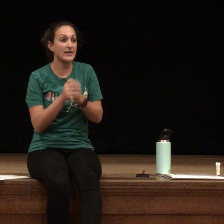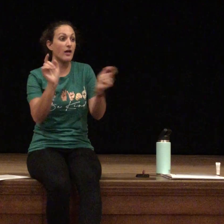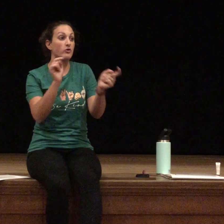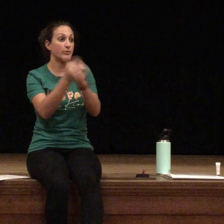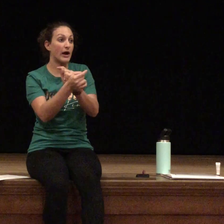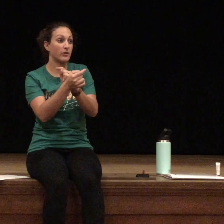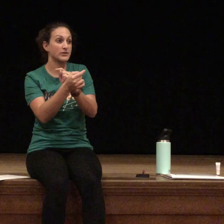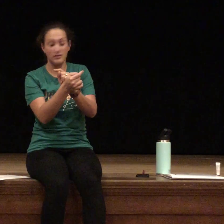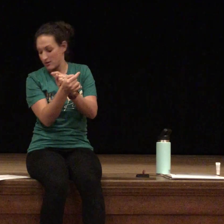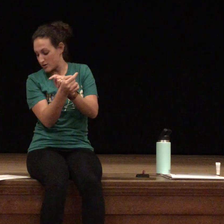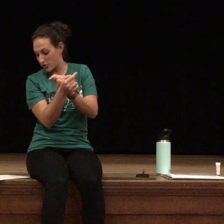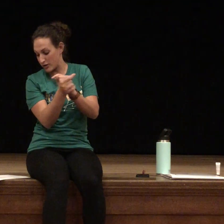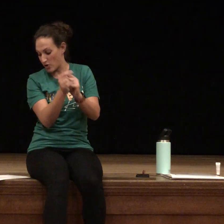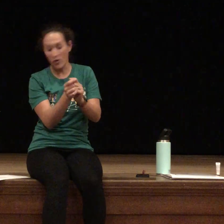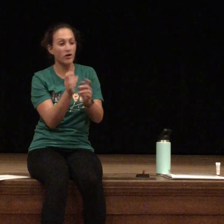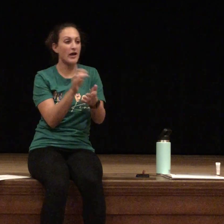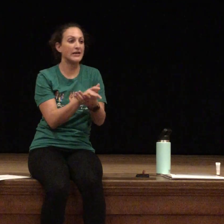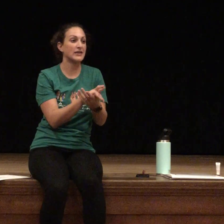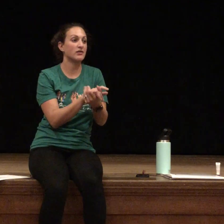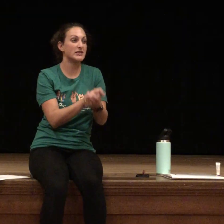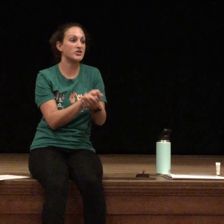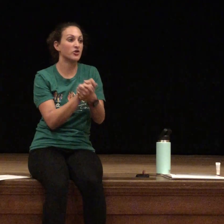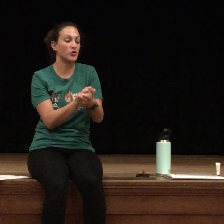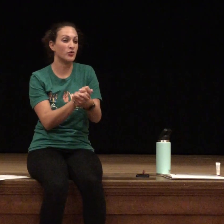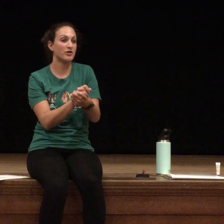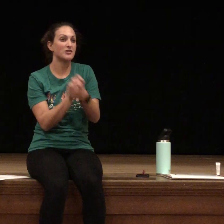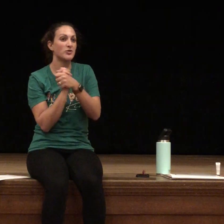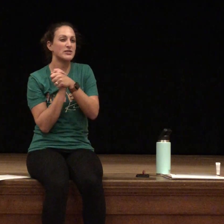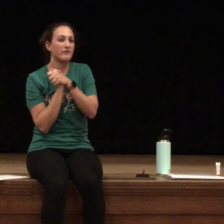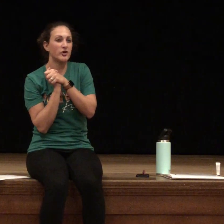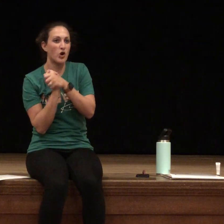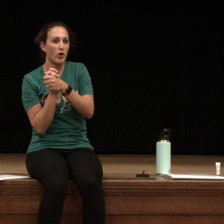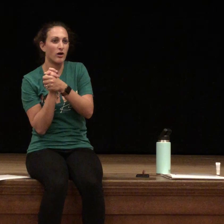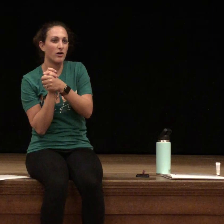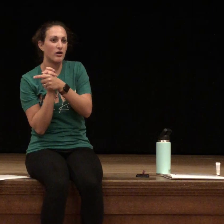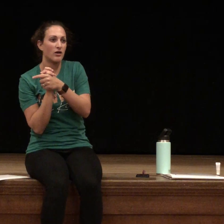ASL it would be backwards. So it would be your ASL teacher who. So what's the sign for your?